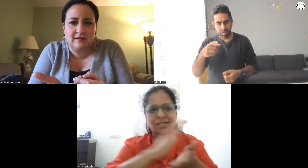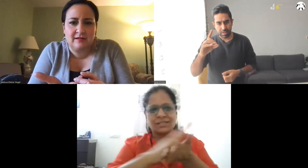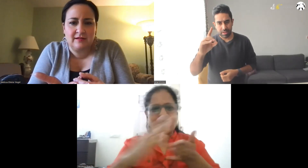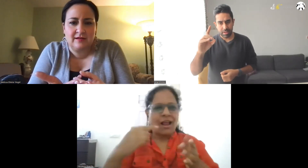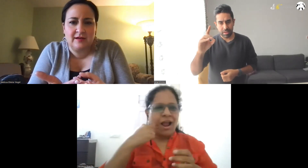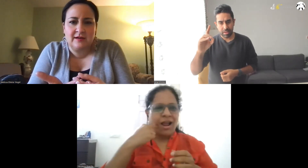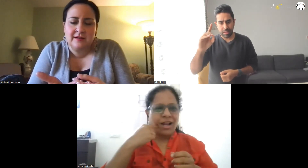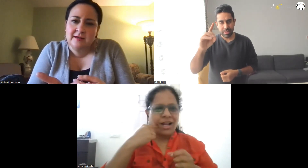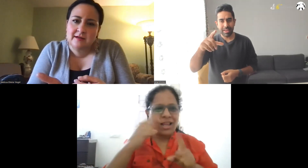in Delhi.